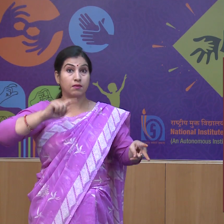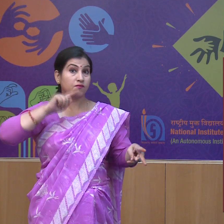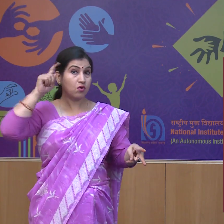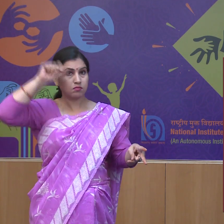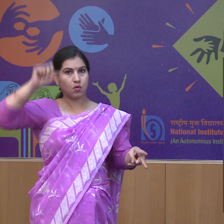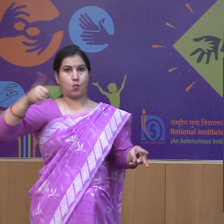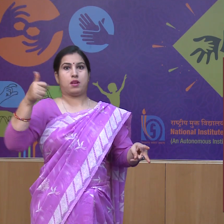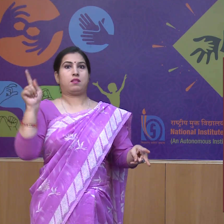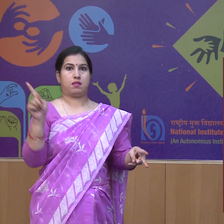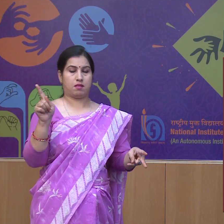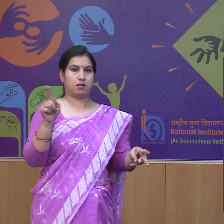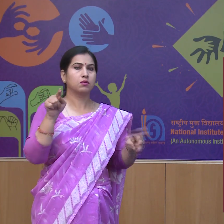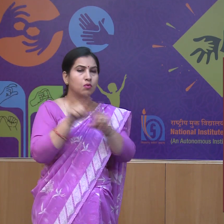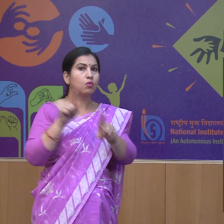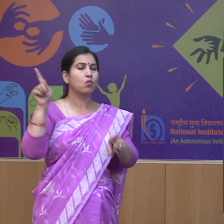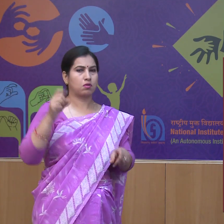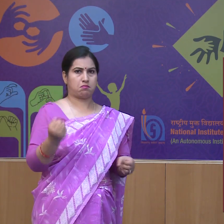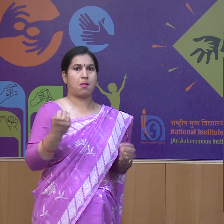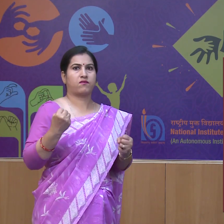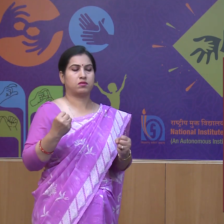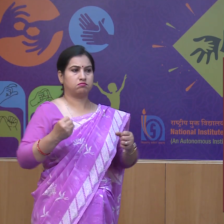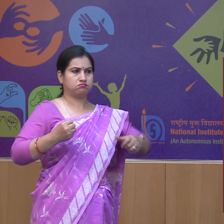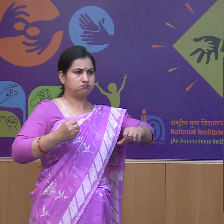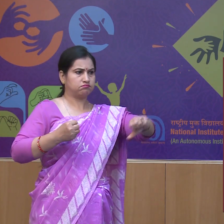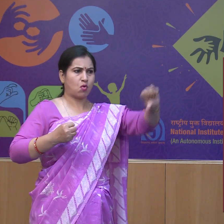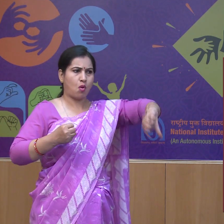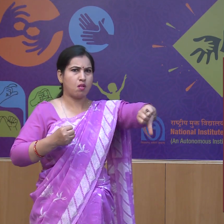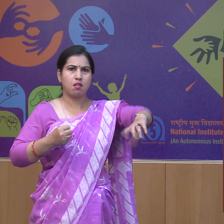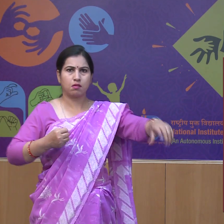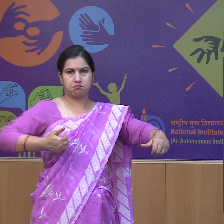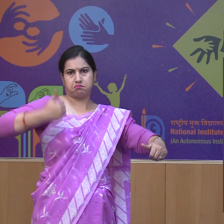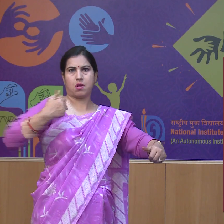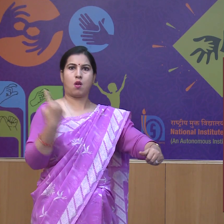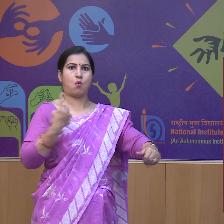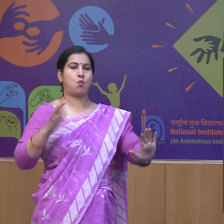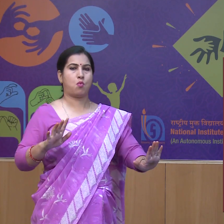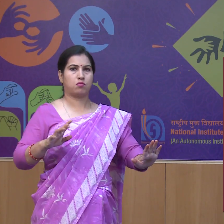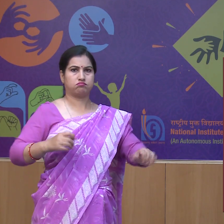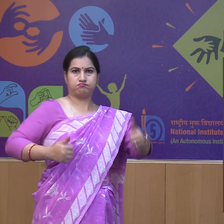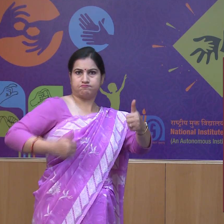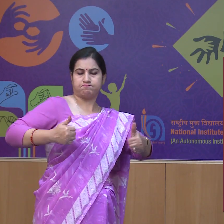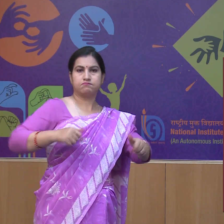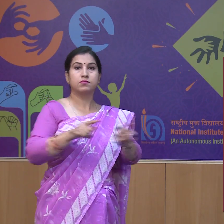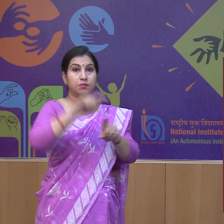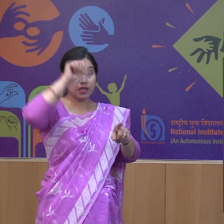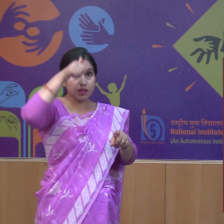so that they had no competitor in Indian trade.